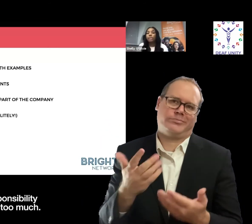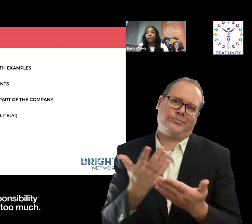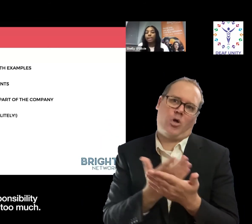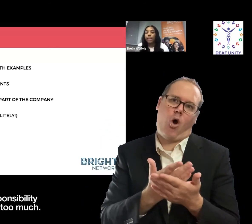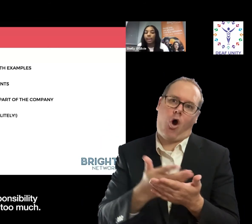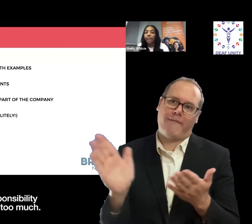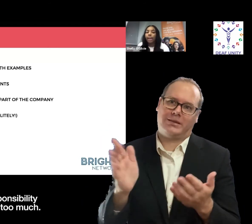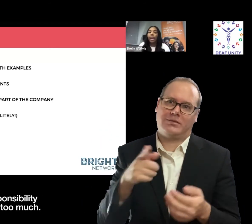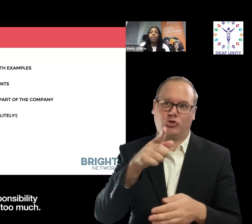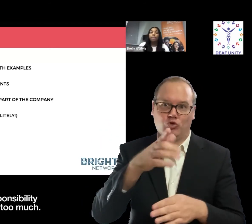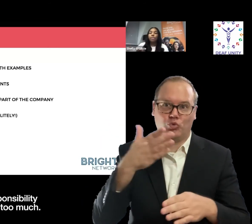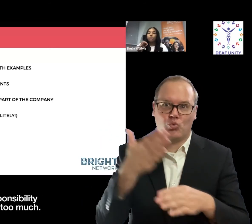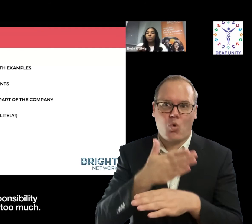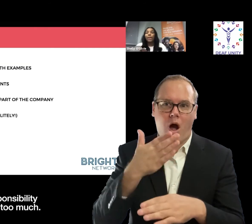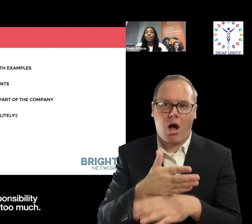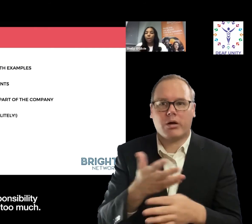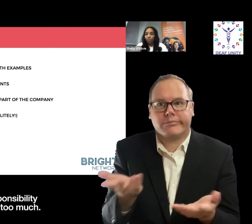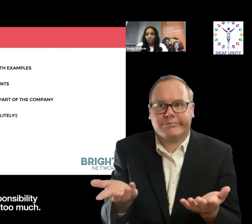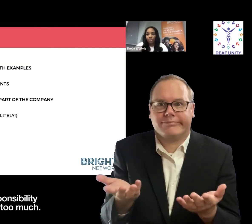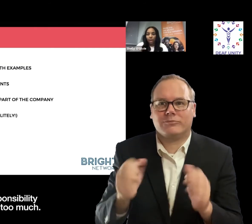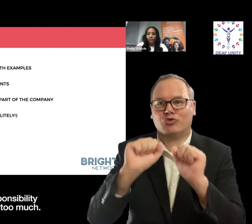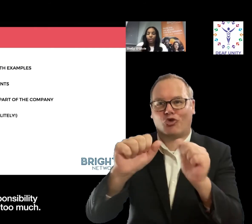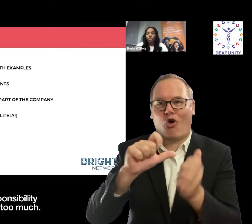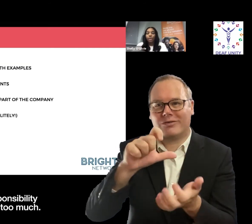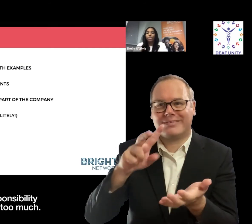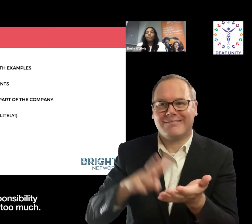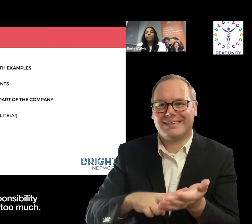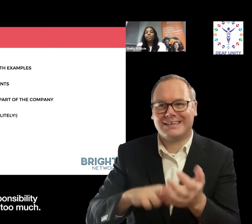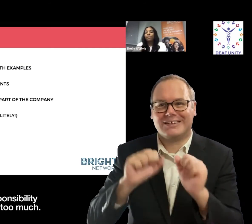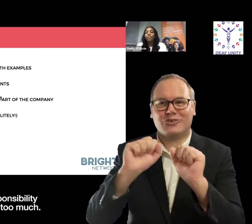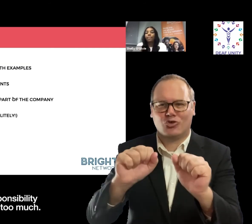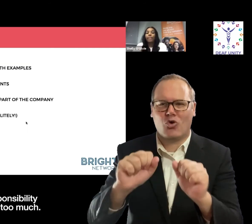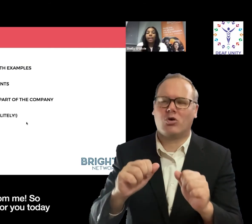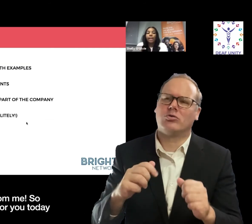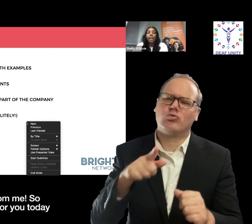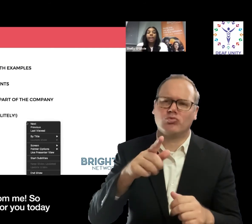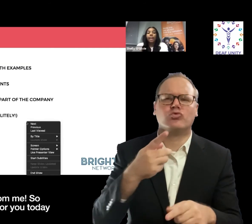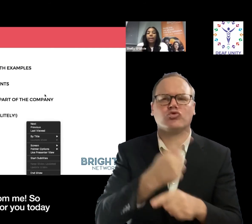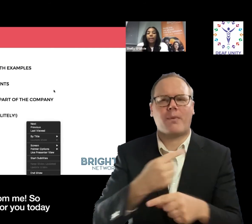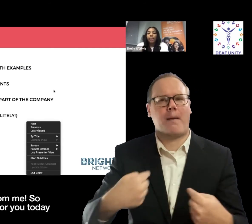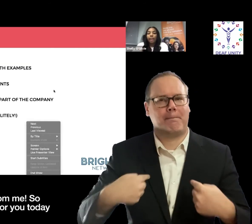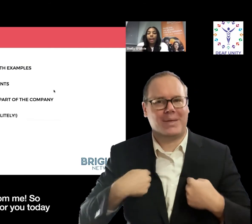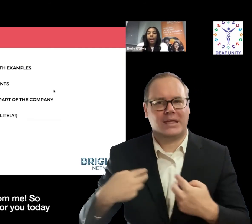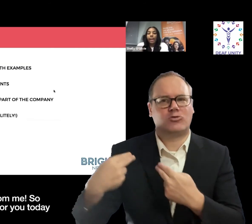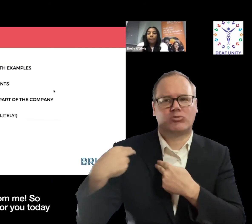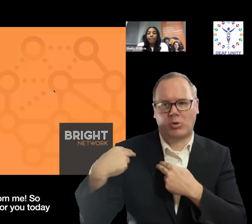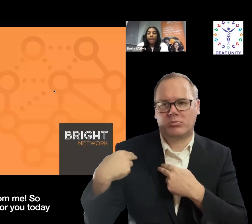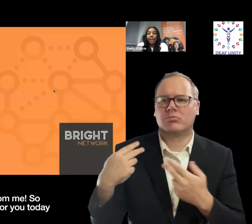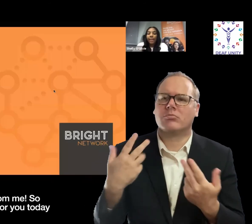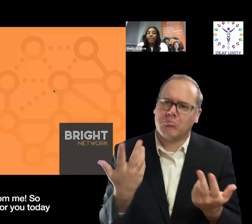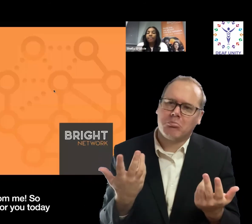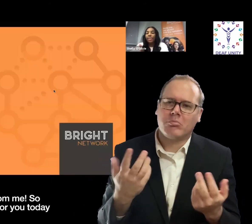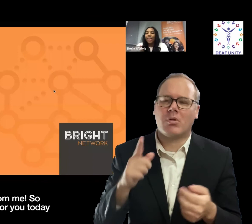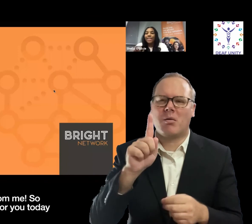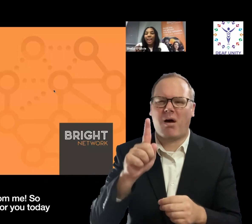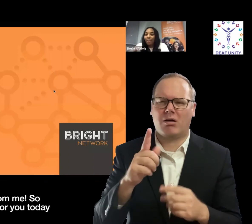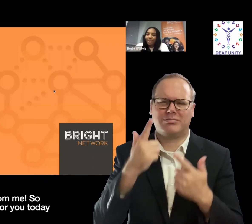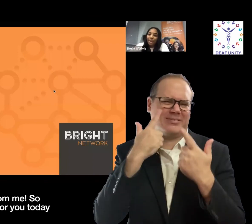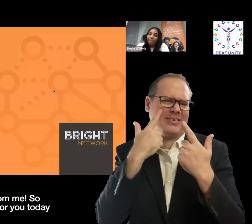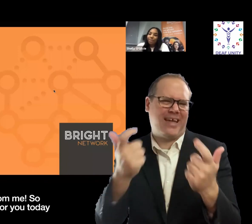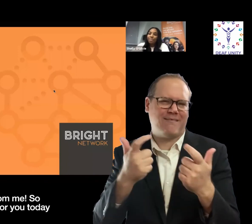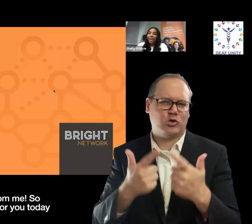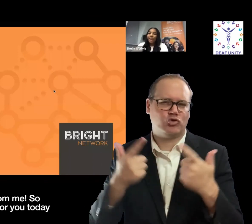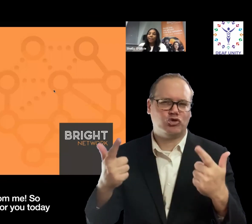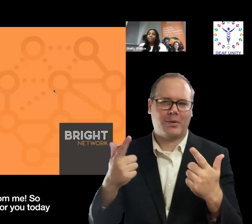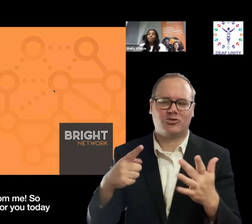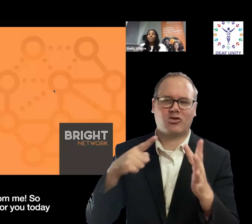that responsibility. But just try not to overuse I too much. And I believe that that's